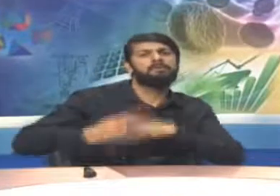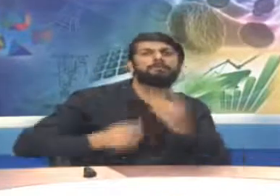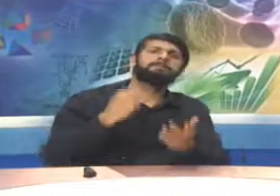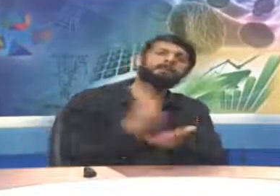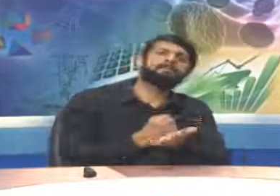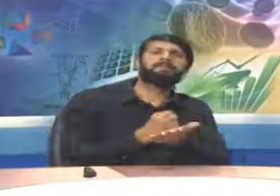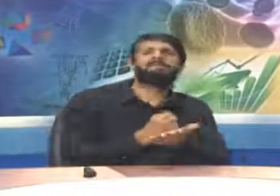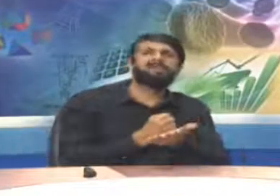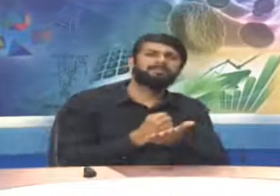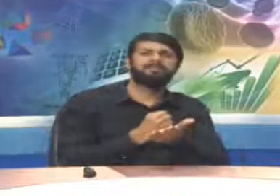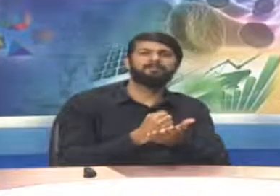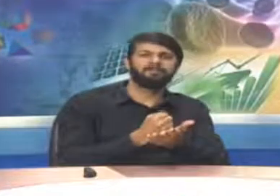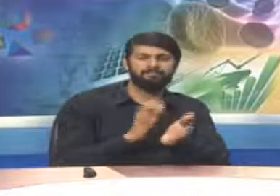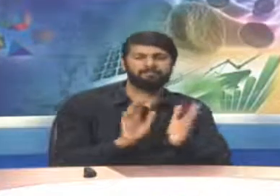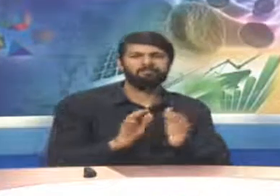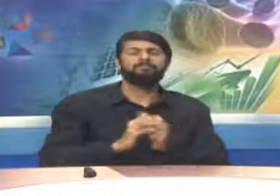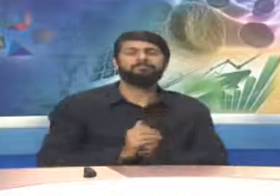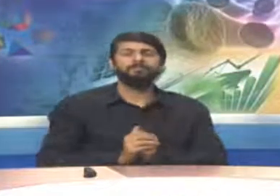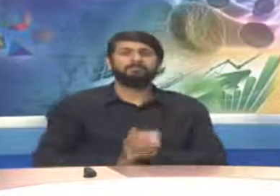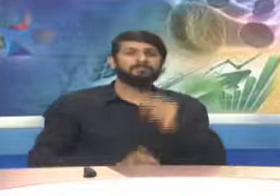and the real development.